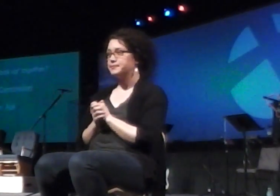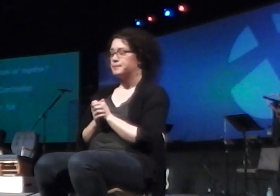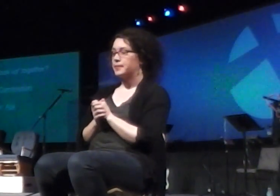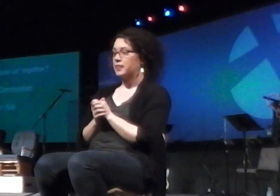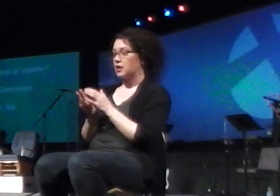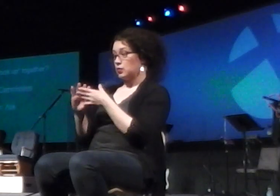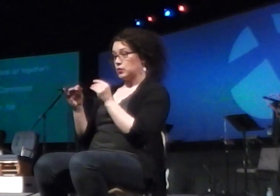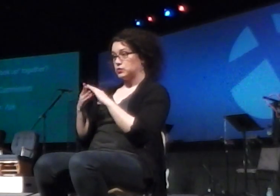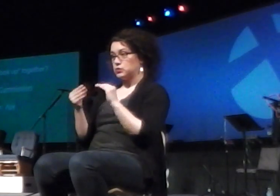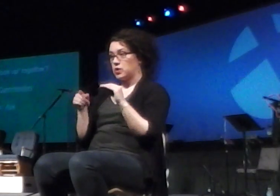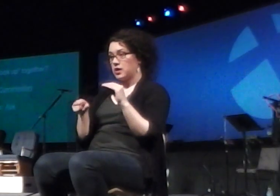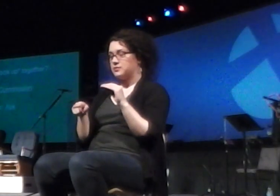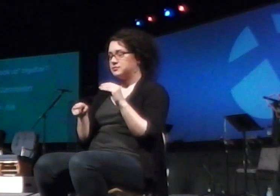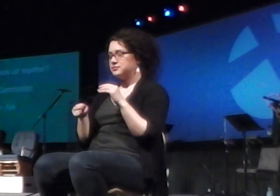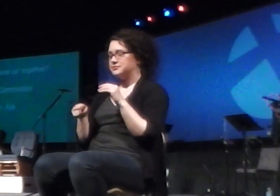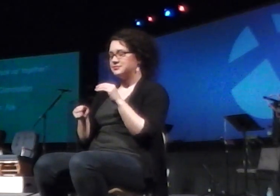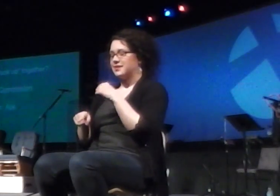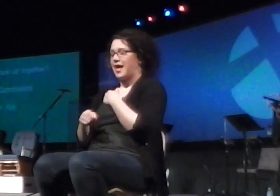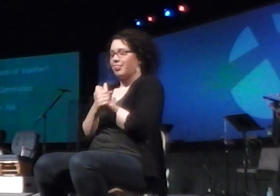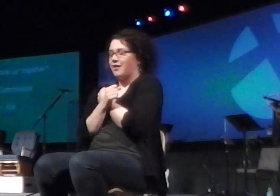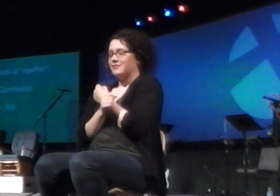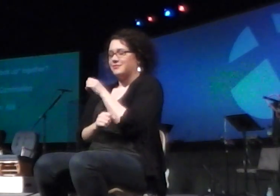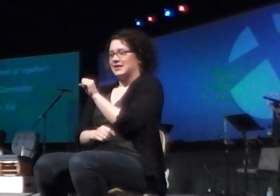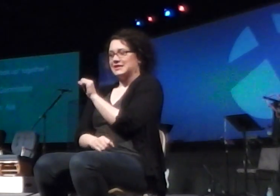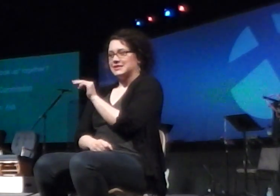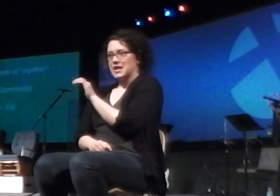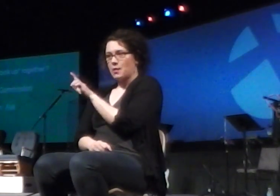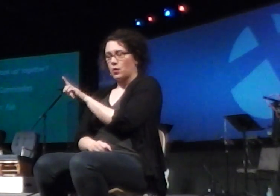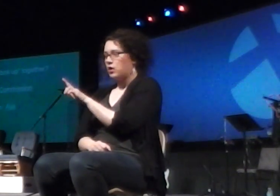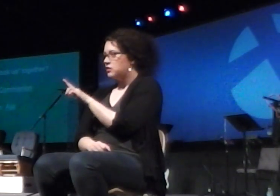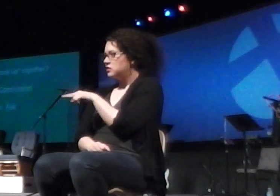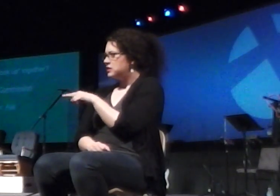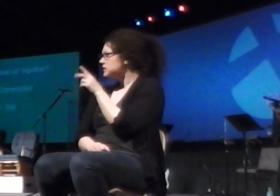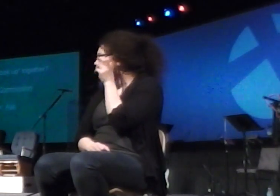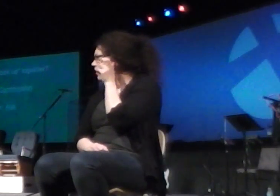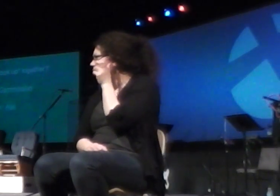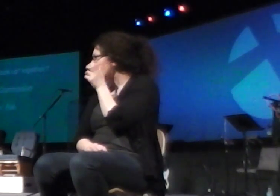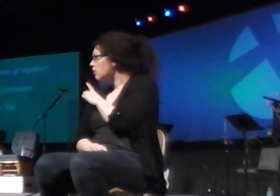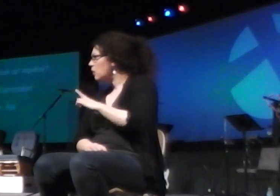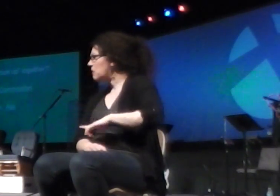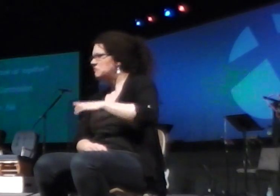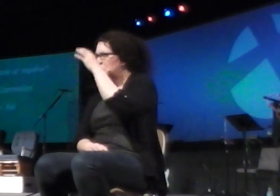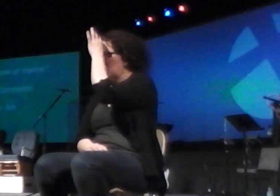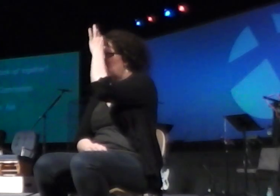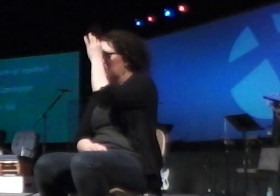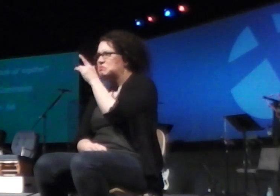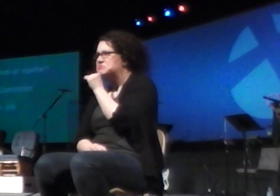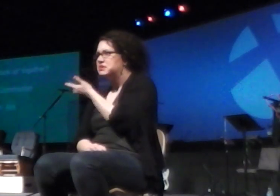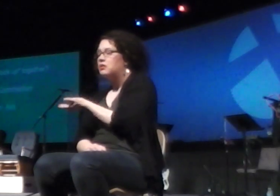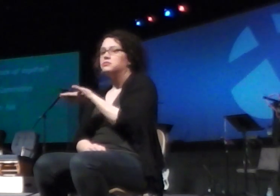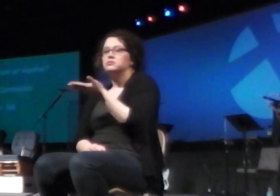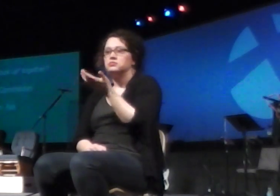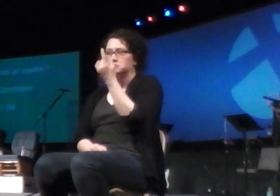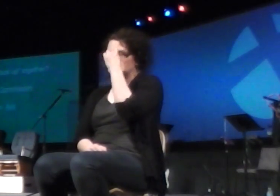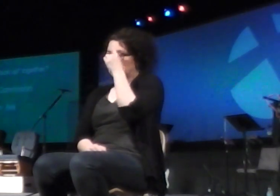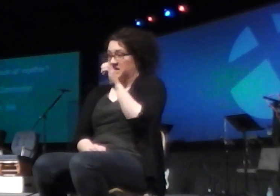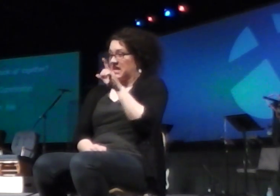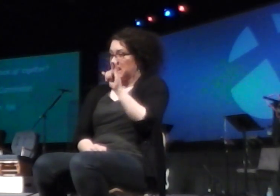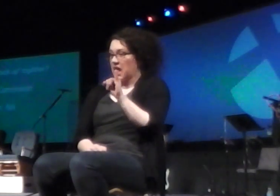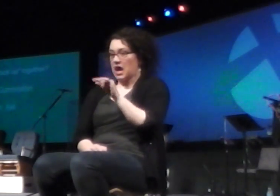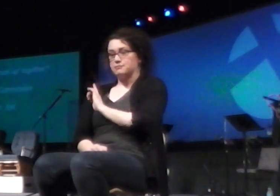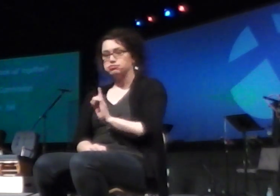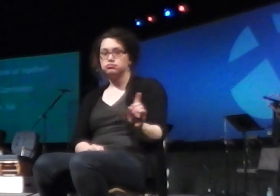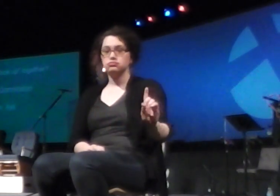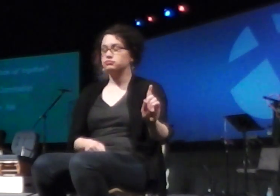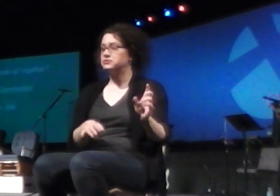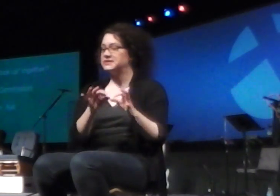Again, in the story, I love that Samuel, when he hears the voice of God, he doesn't know what it is, so he goes to Eli, who is his spiritual